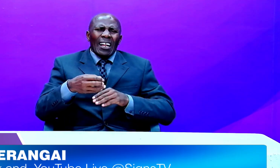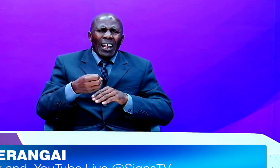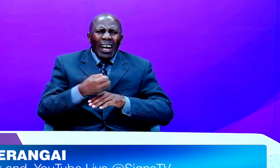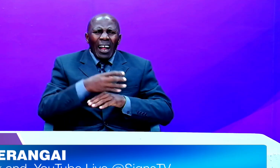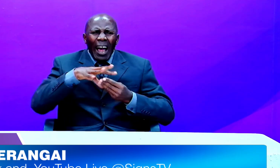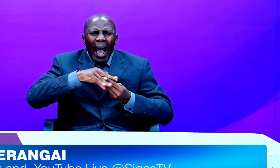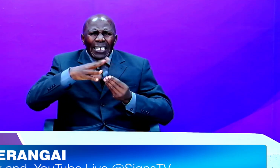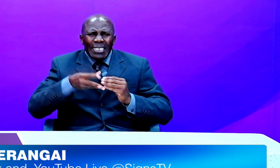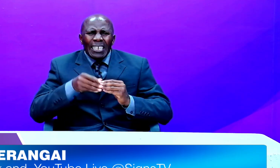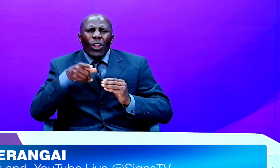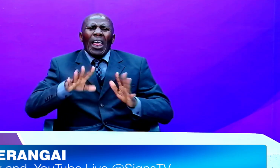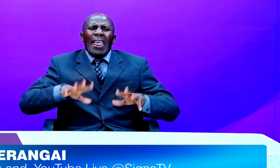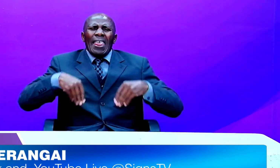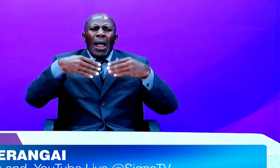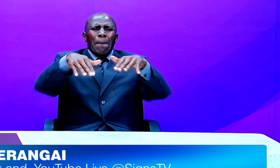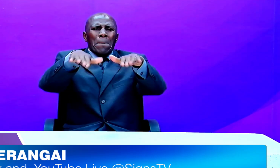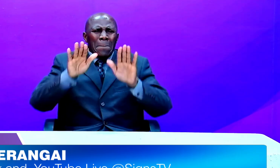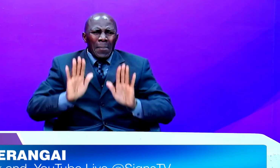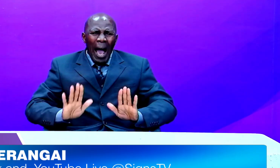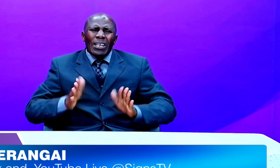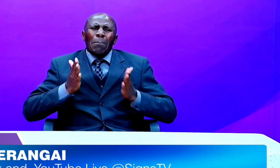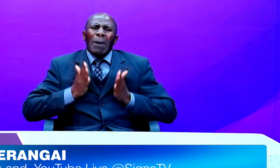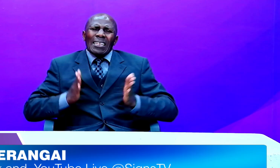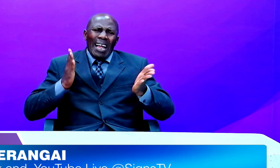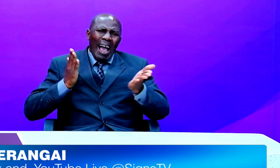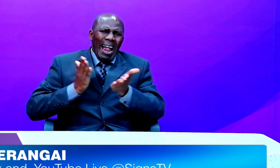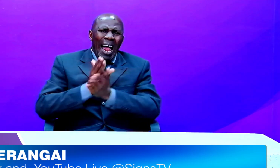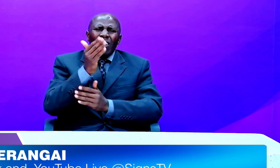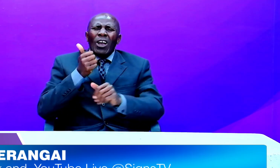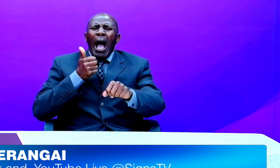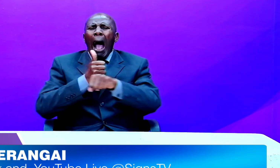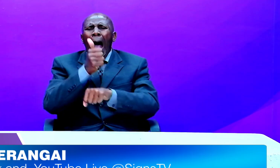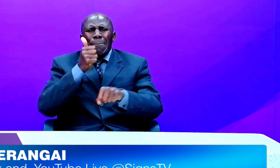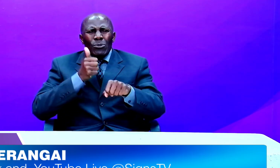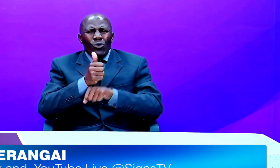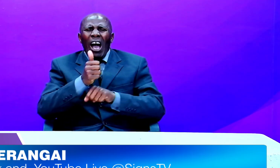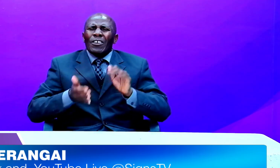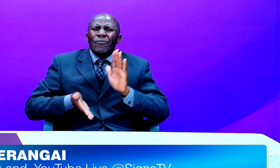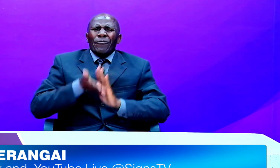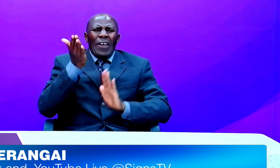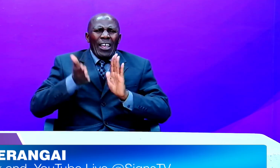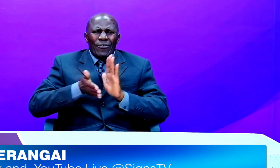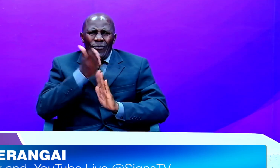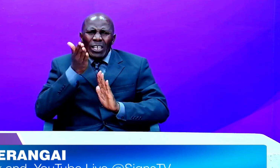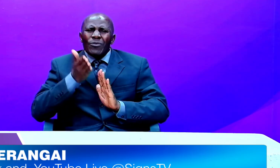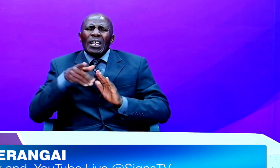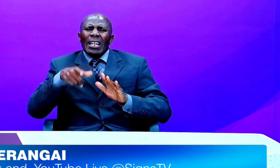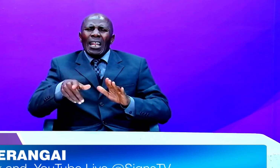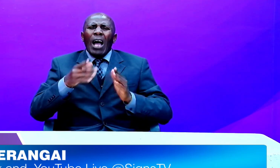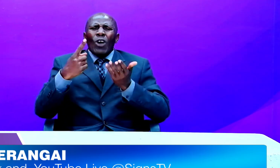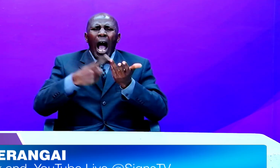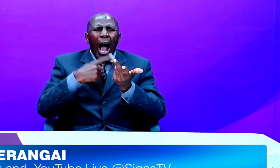The opposition figures and human rights organizations have repeatedly voiced their concerns over